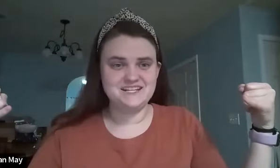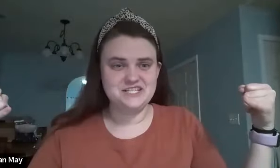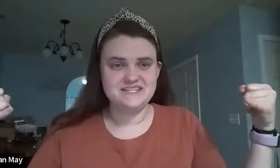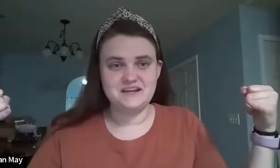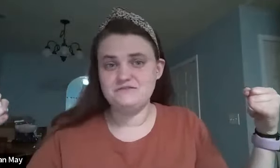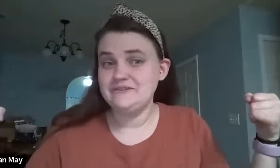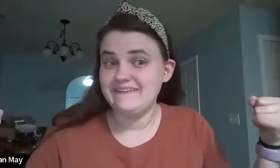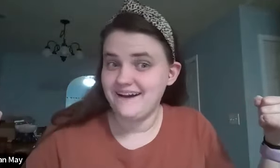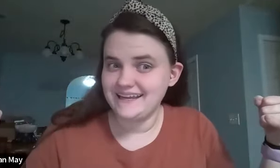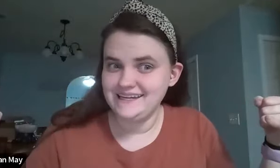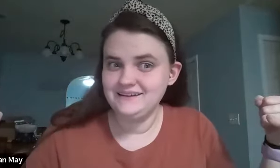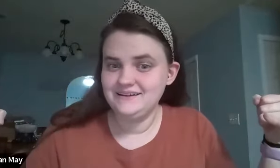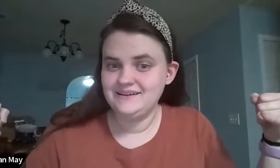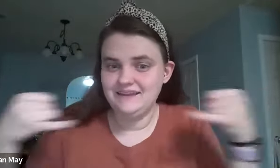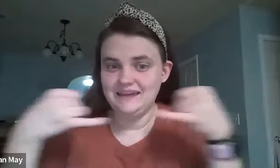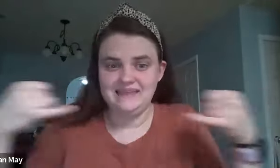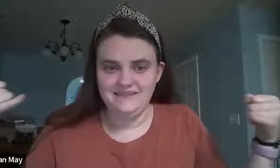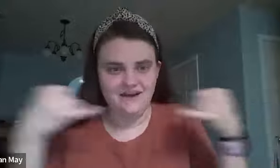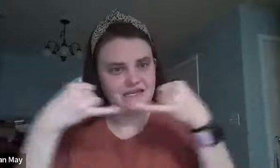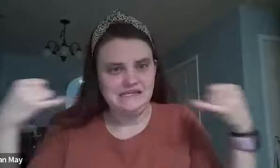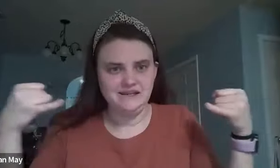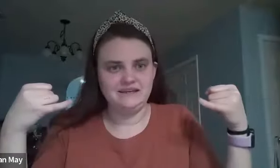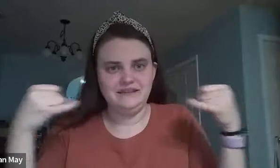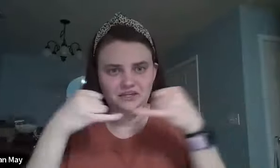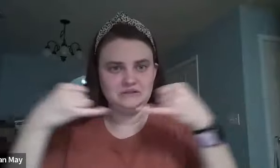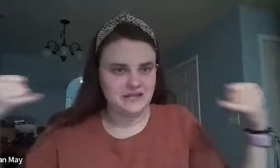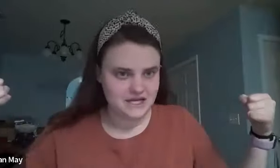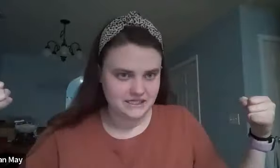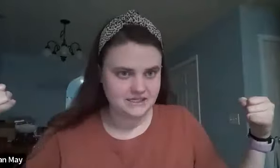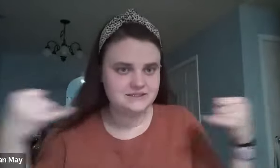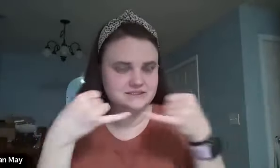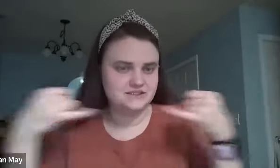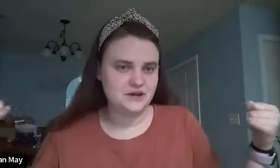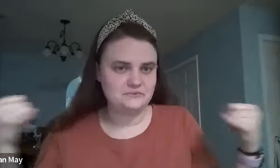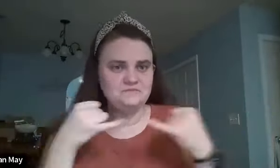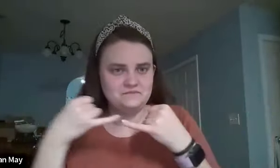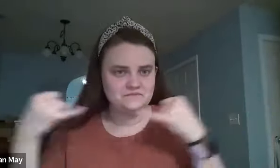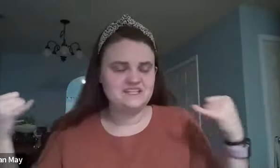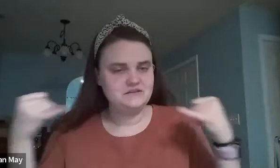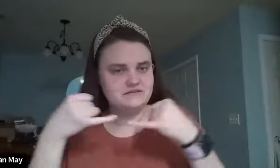actually the sign for line, like a line, like a linear line. So, little fun